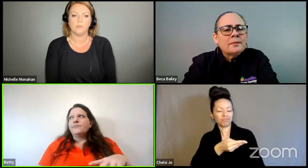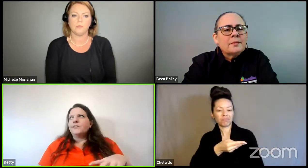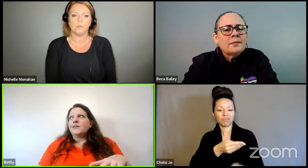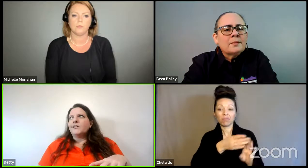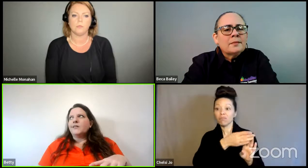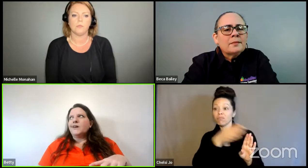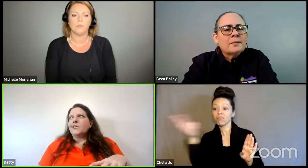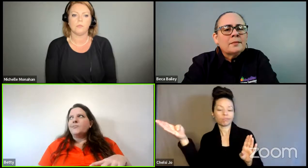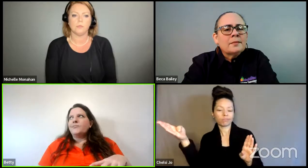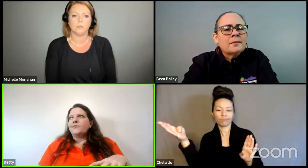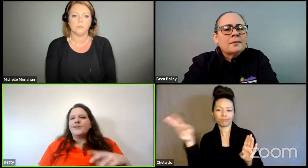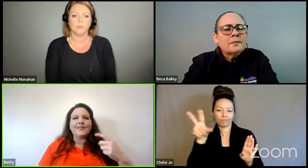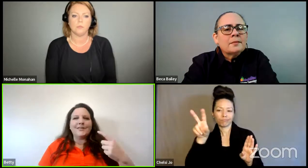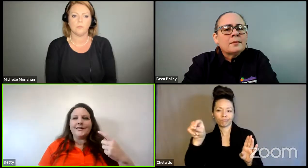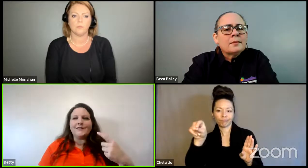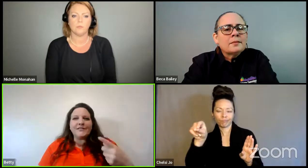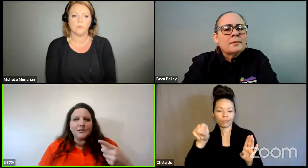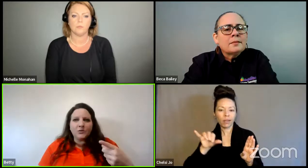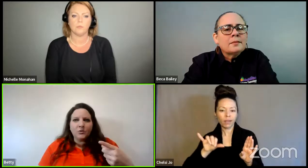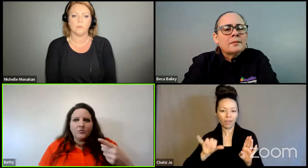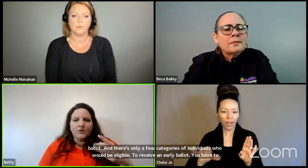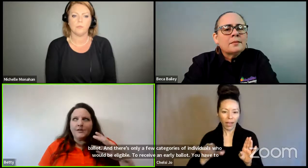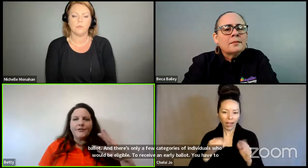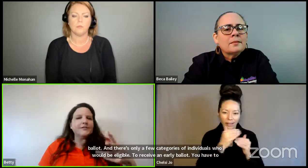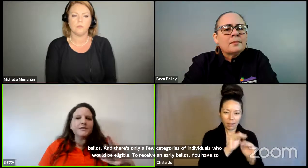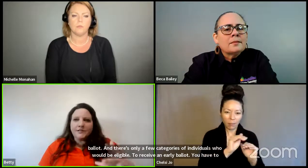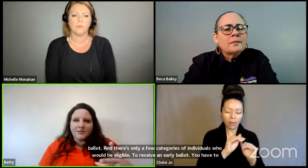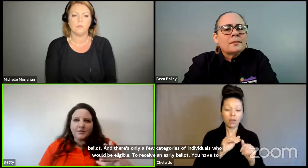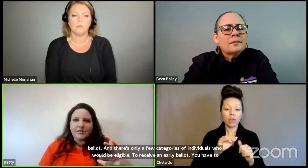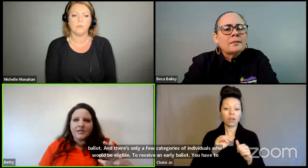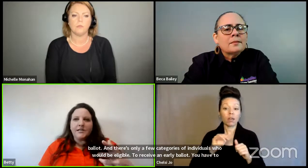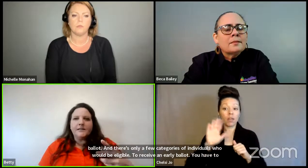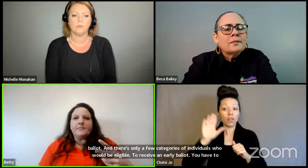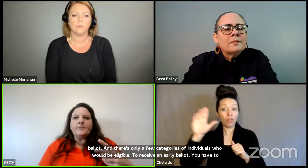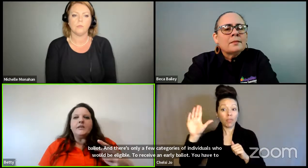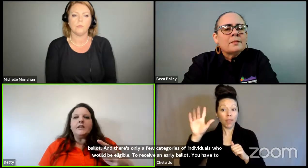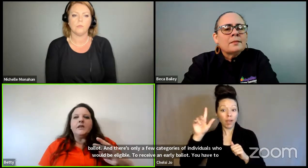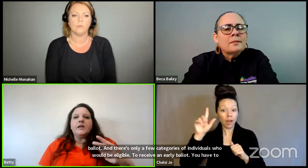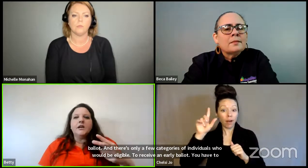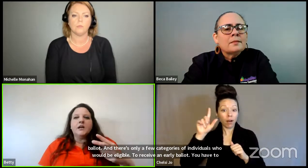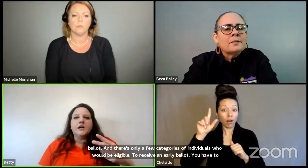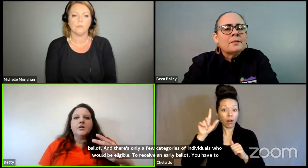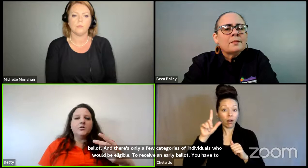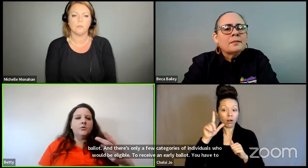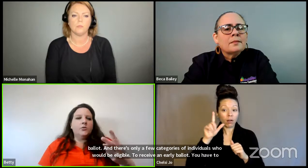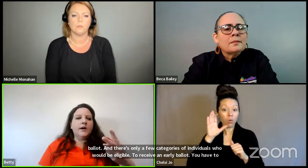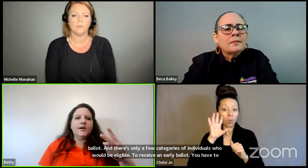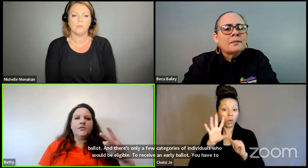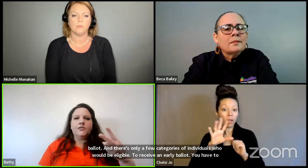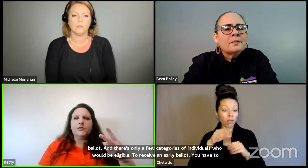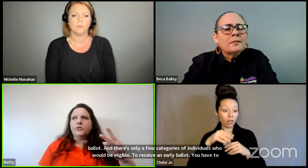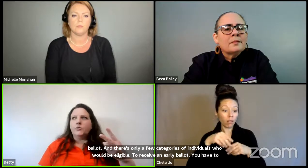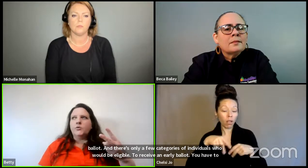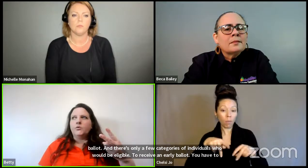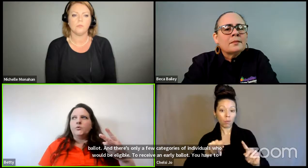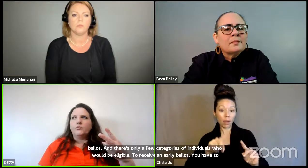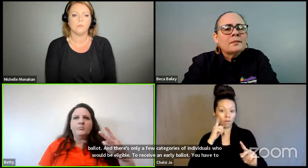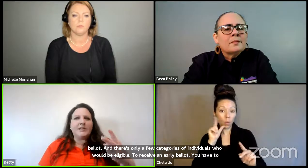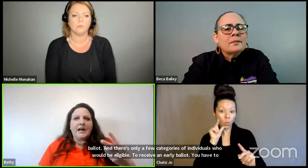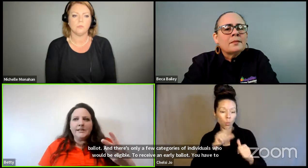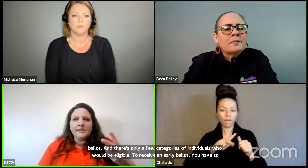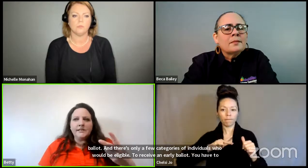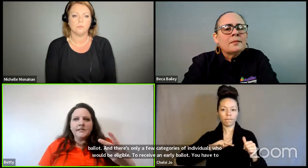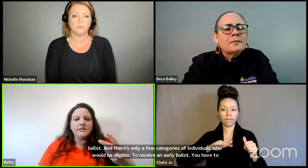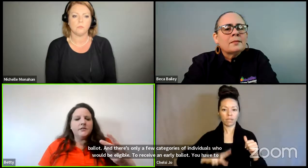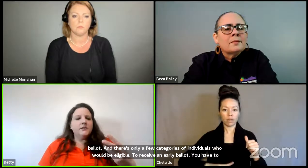be, you have to have like a physical disability. You have to